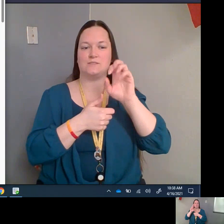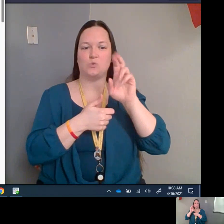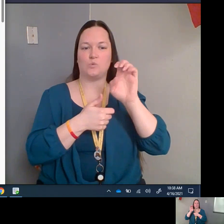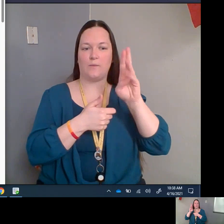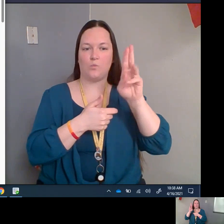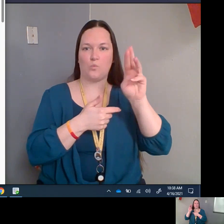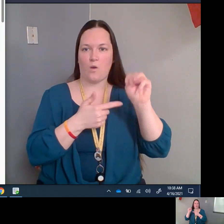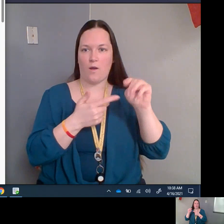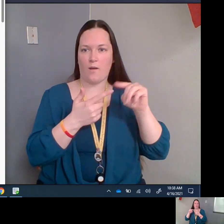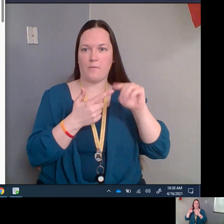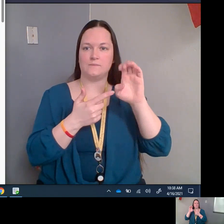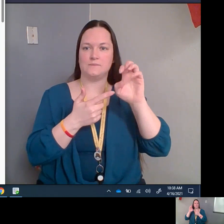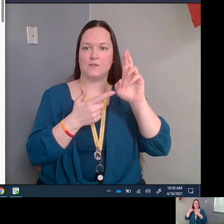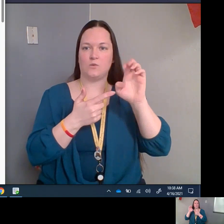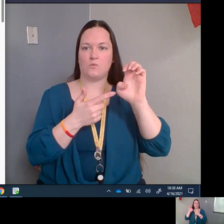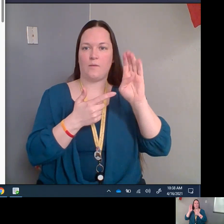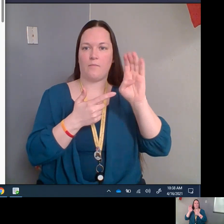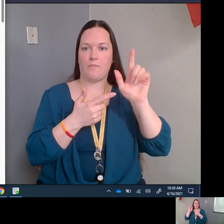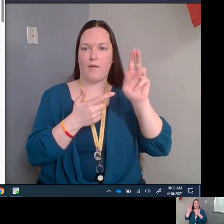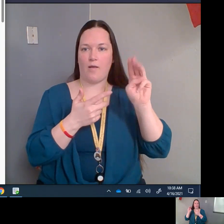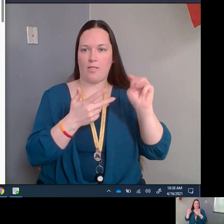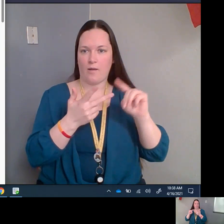cerebrum, cerebellum,